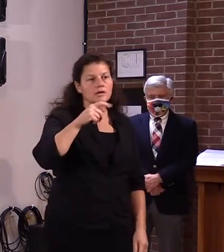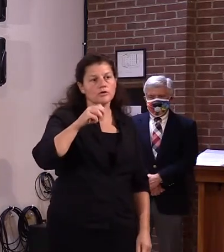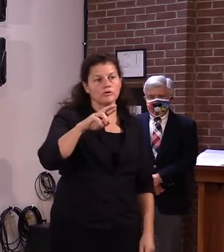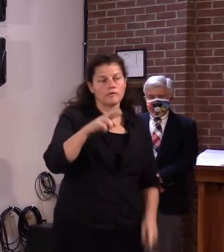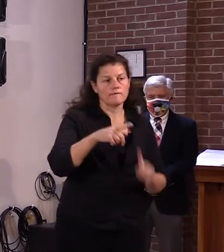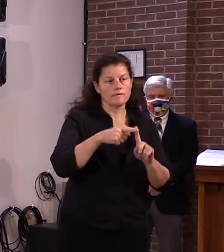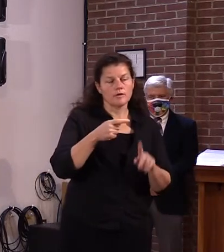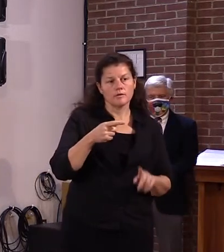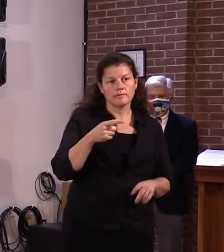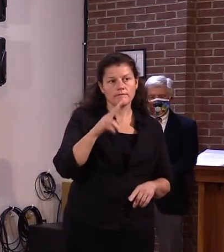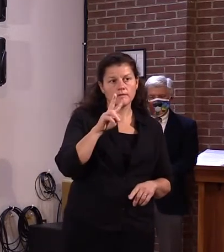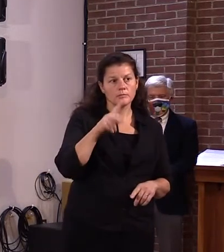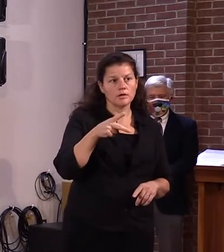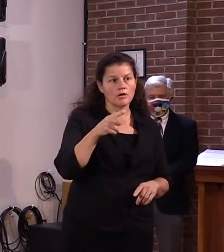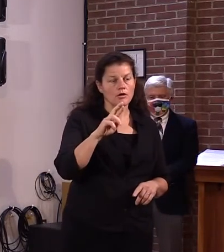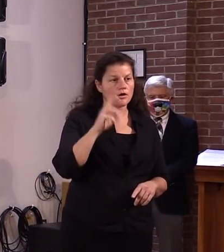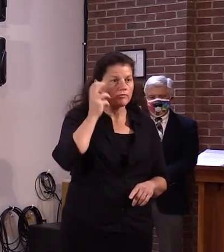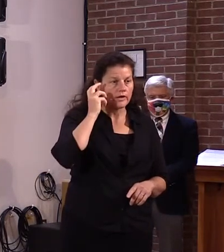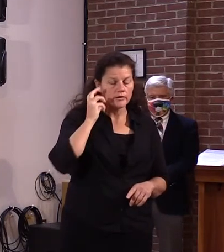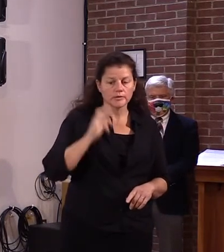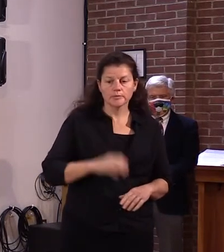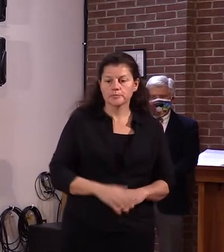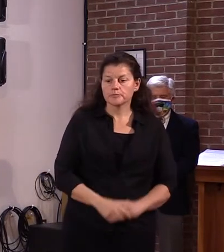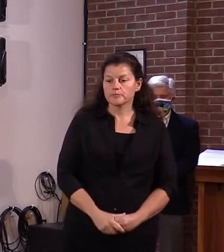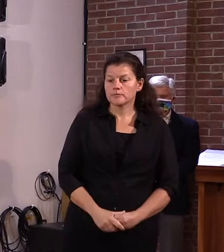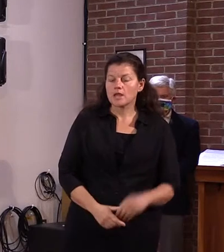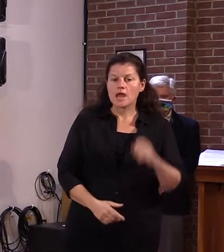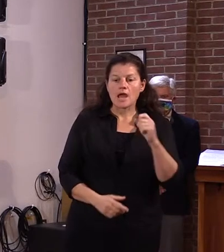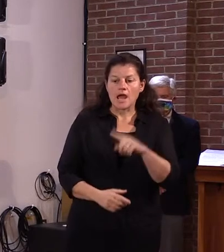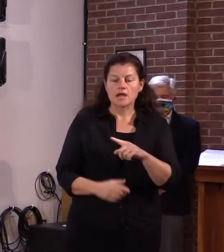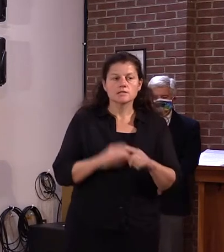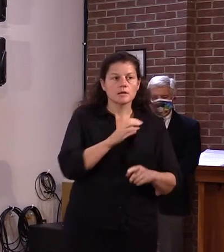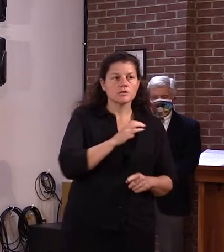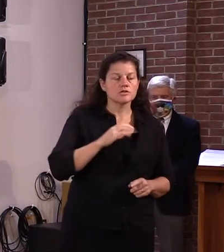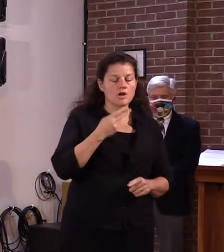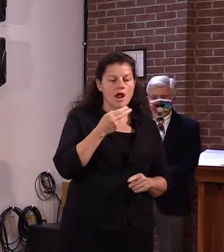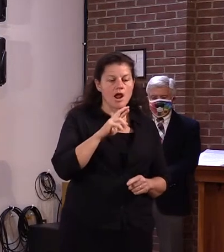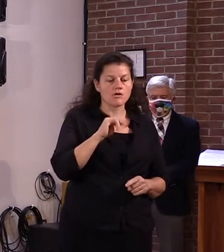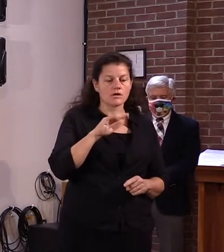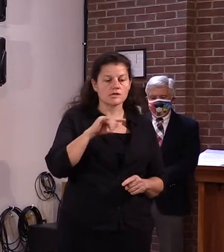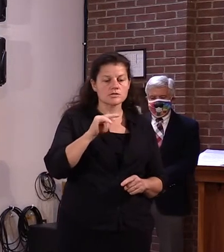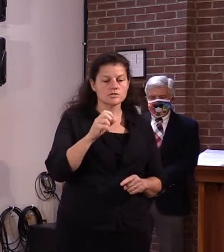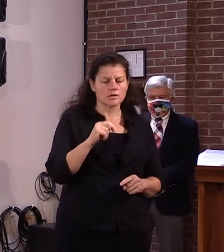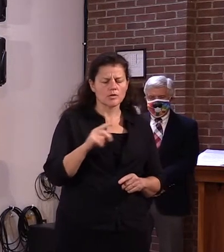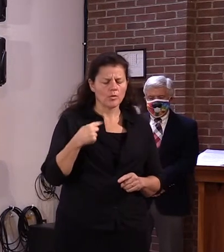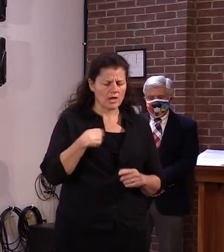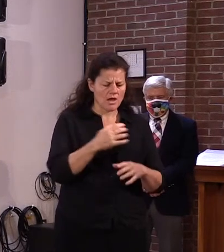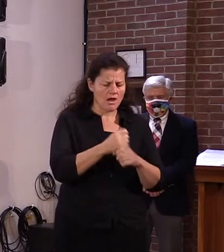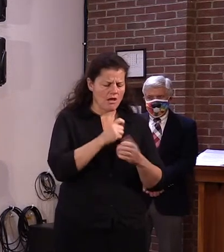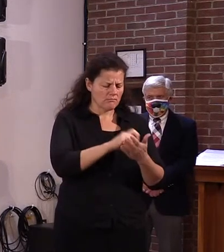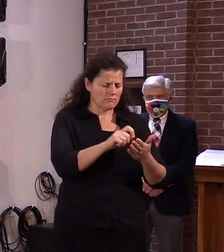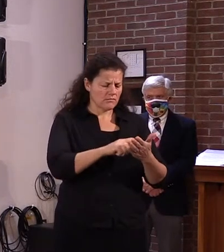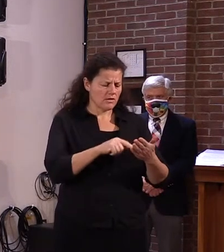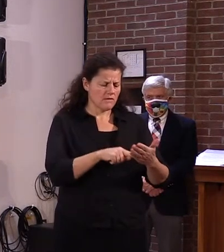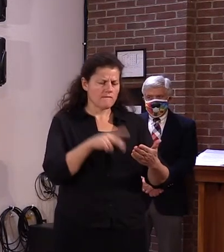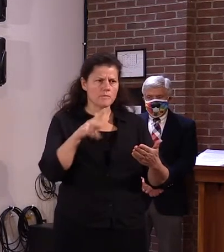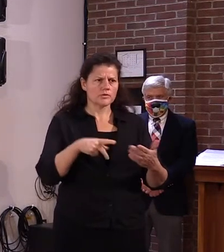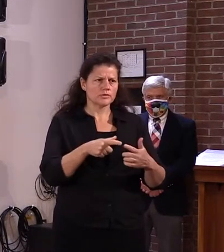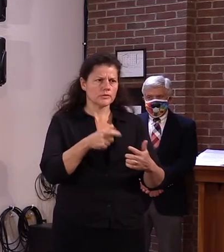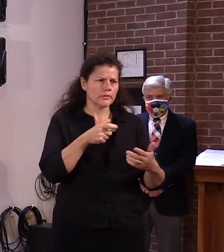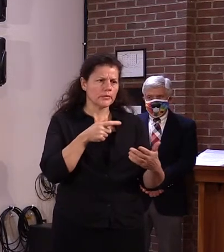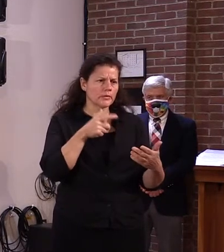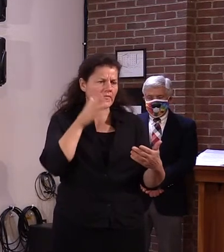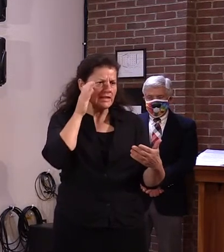Commissioner Harrington, we received a note from a listener expressing concern and confusion over the cessation of